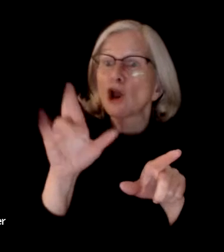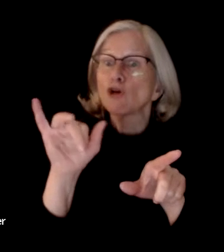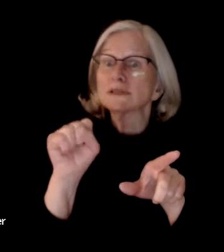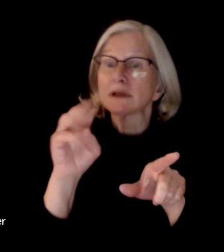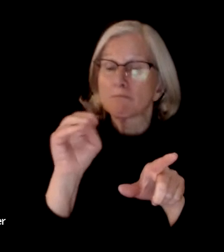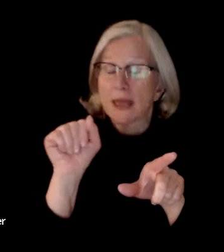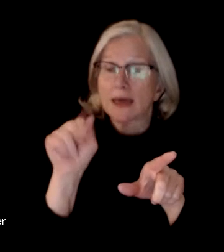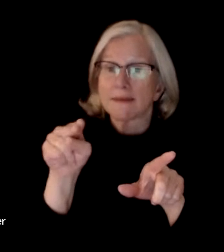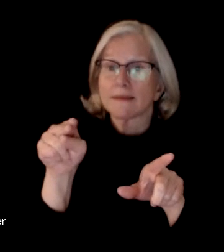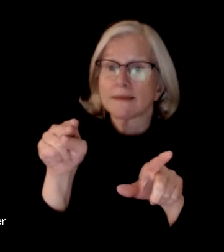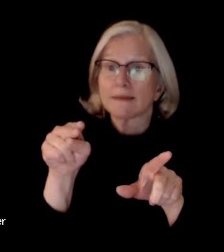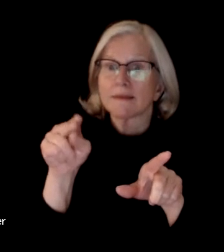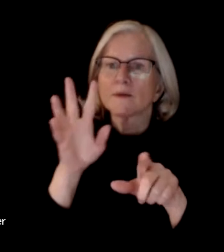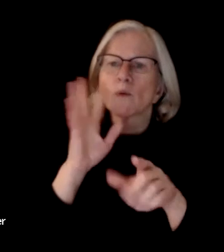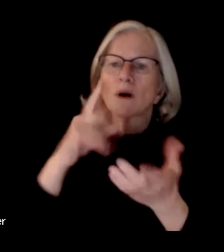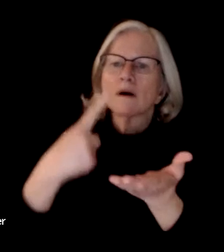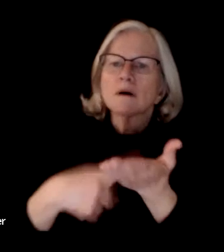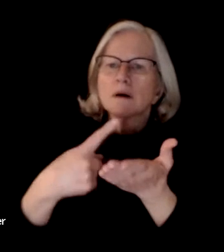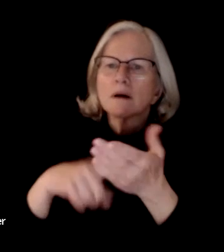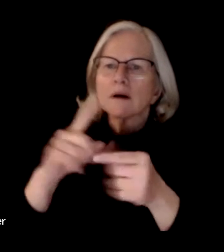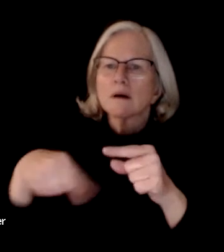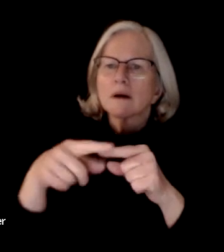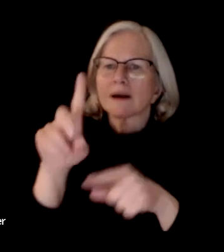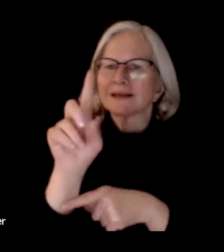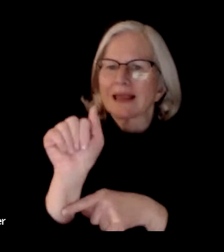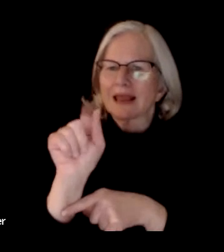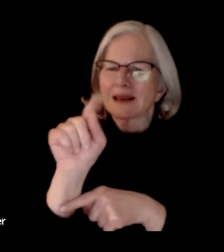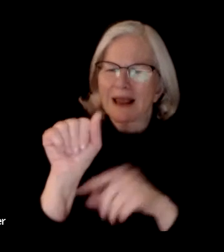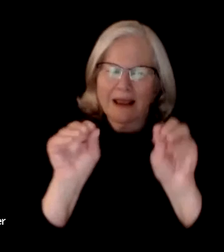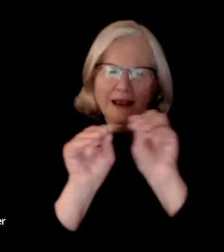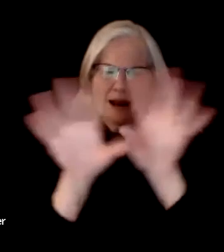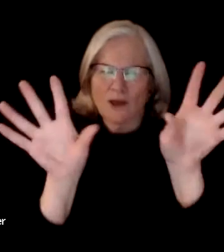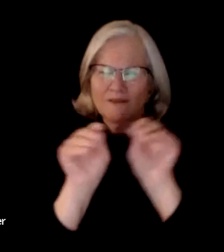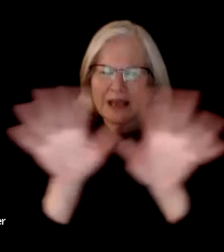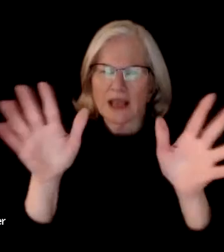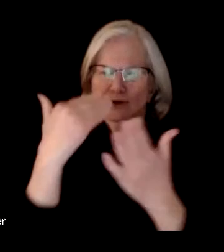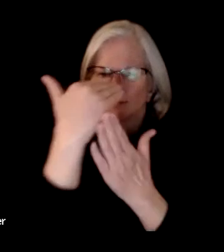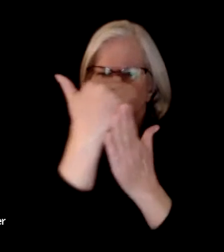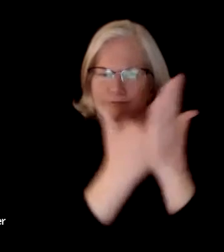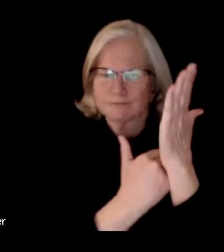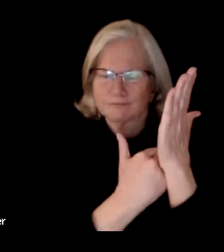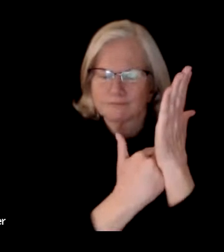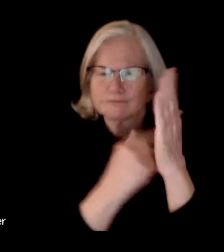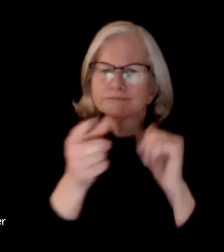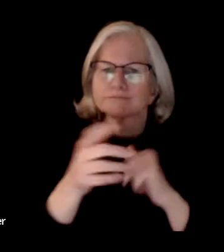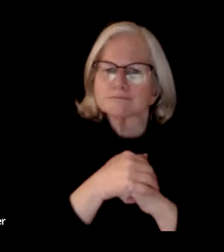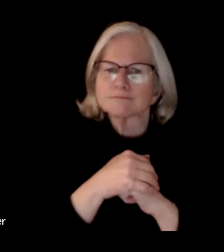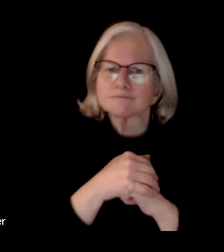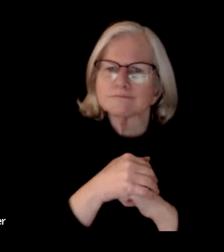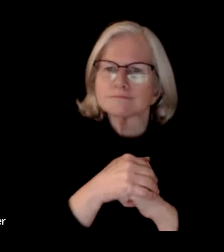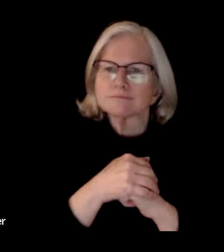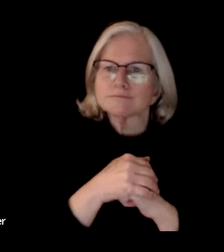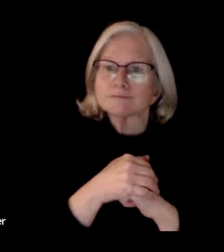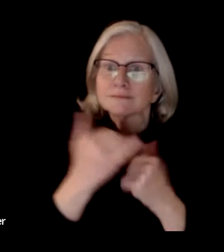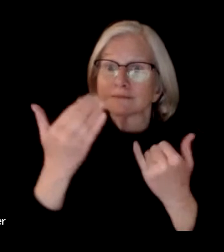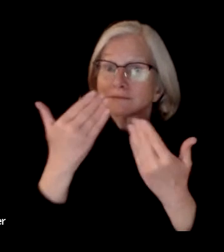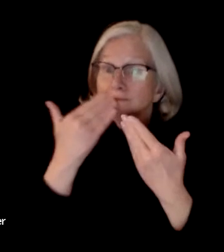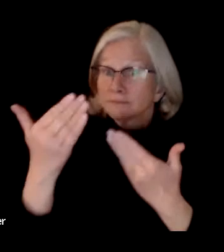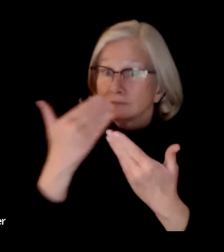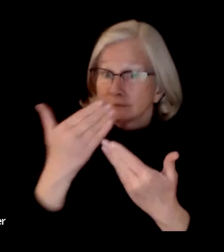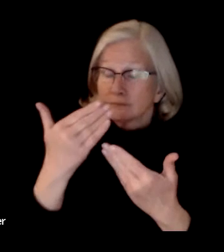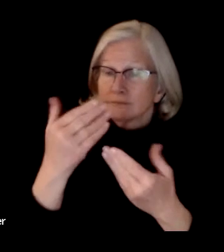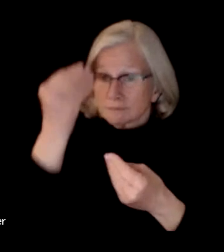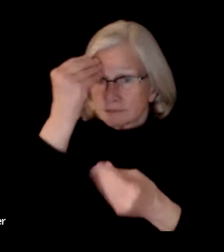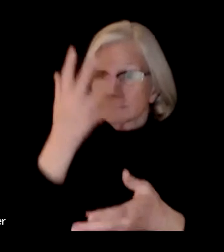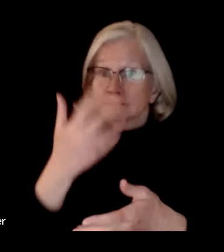mentioned. Thank you, Commissioner. I just wanted to let you know that we had a